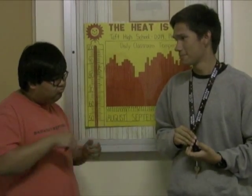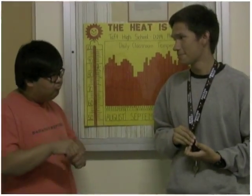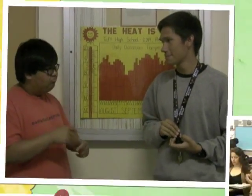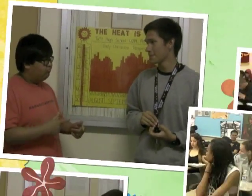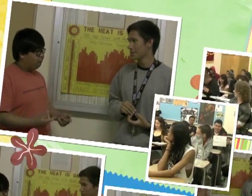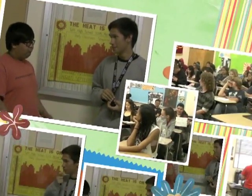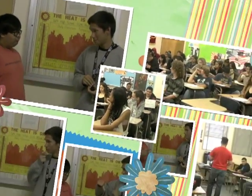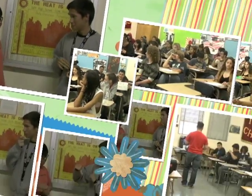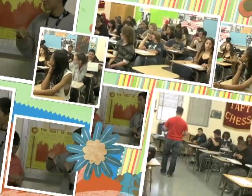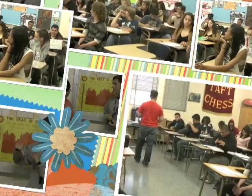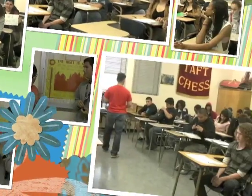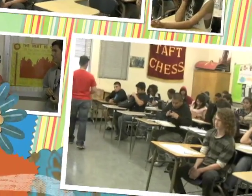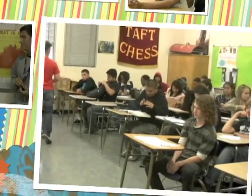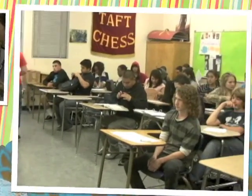together.